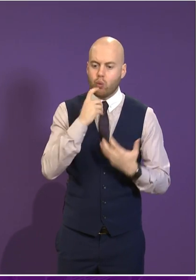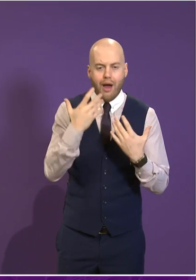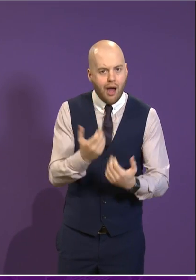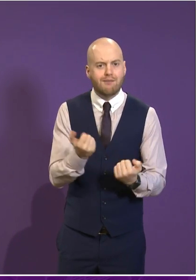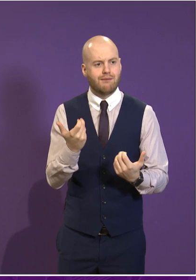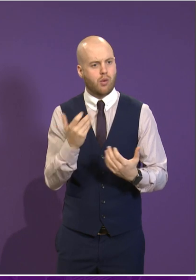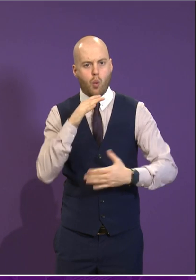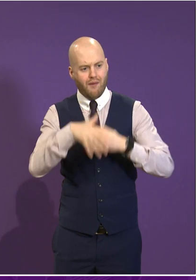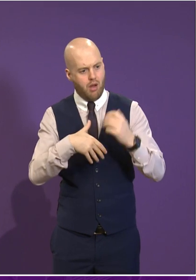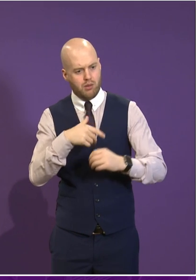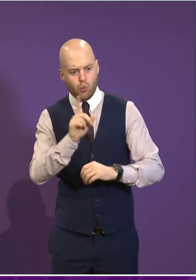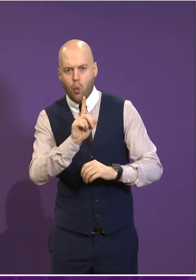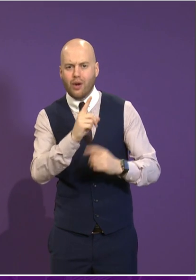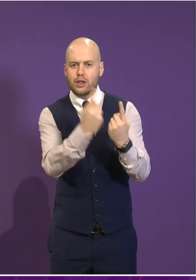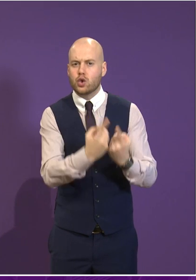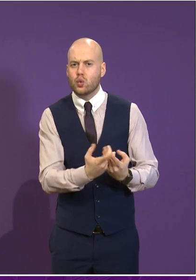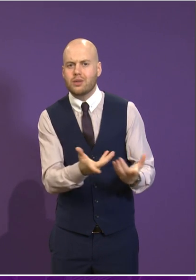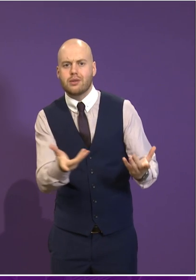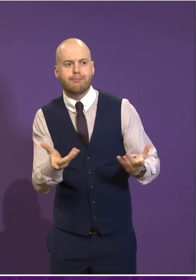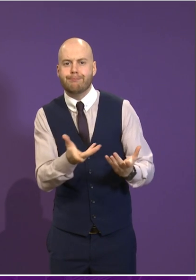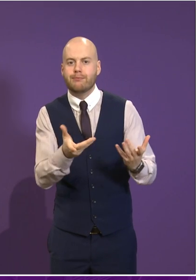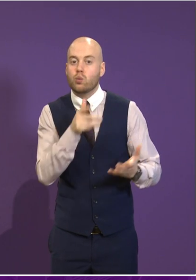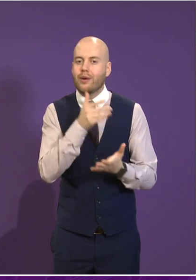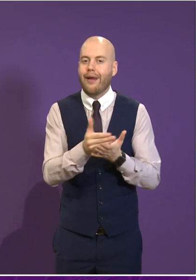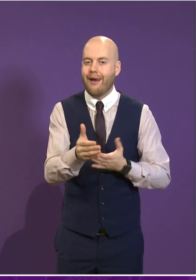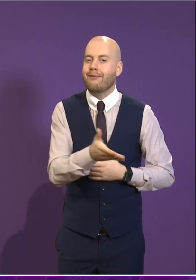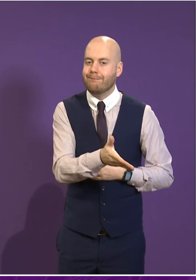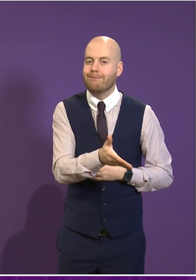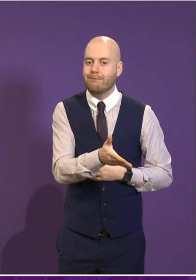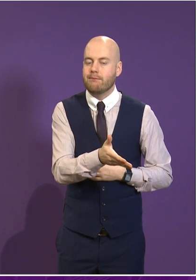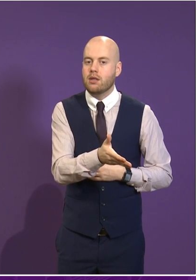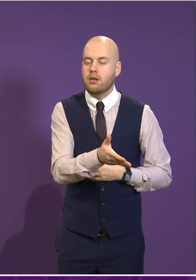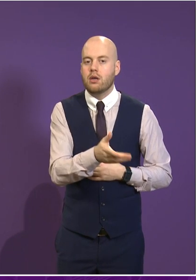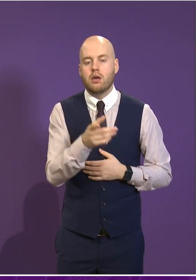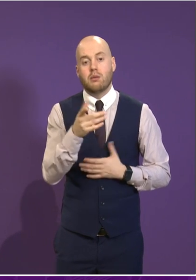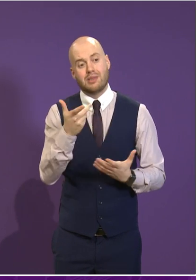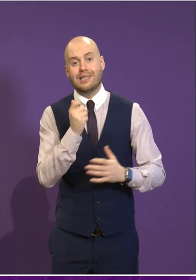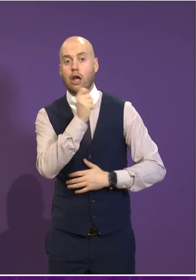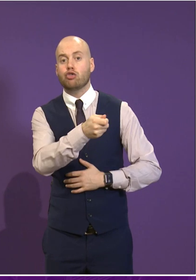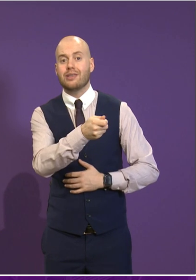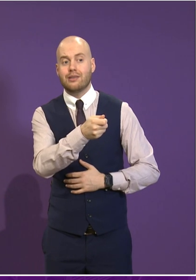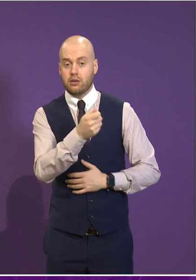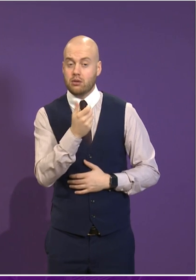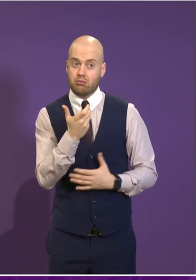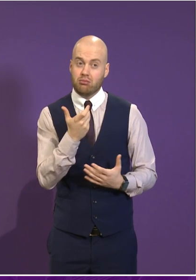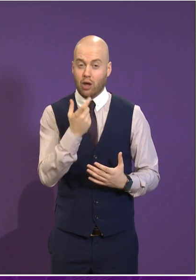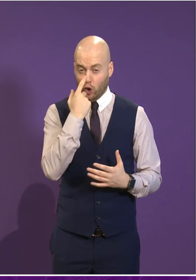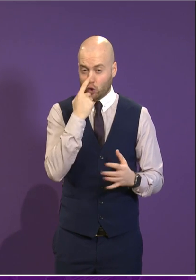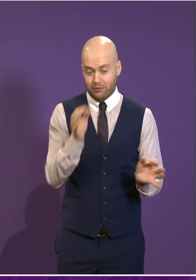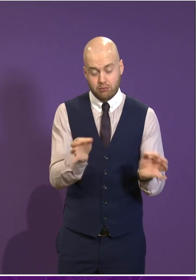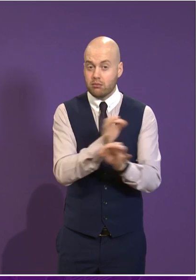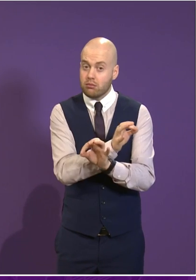things rely. I suppose we have to be conscious that sanctions can, of course, be counterproductive,